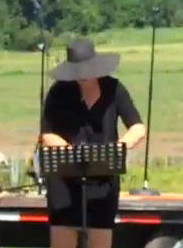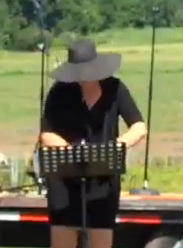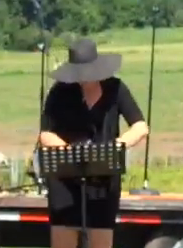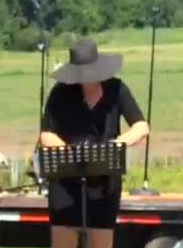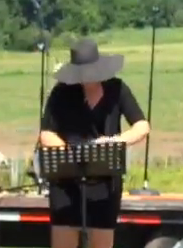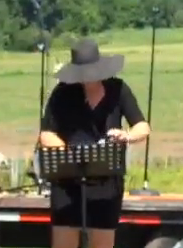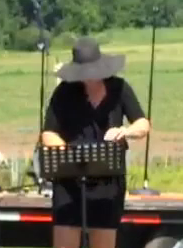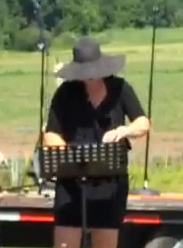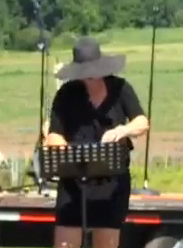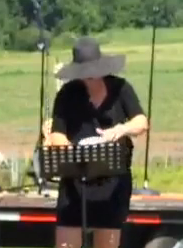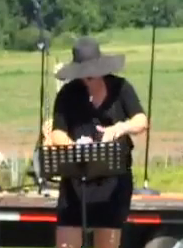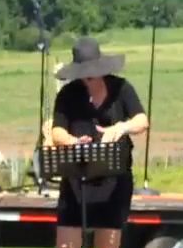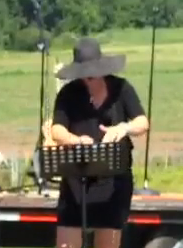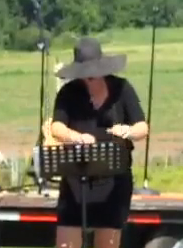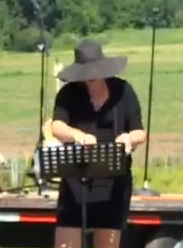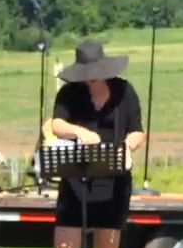it.